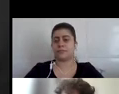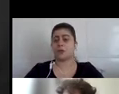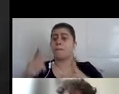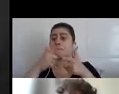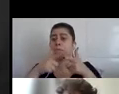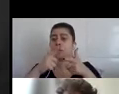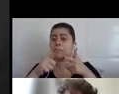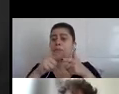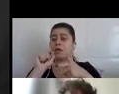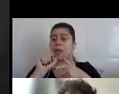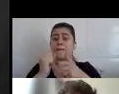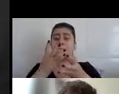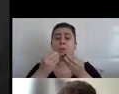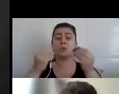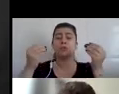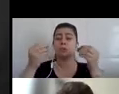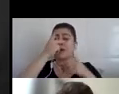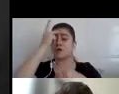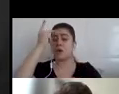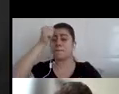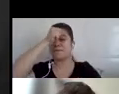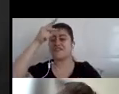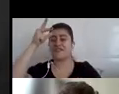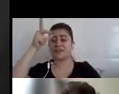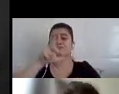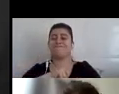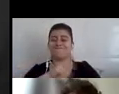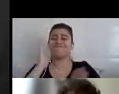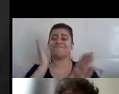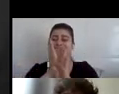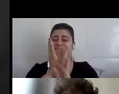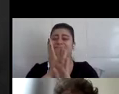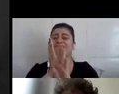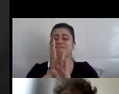and economic equity, so all aspects connected to food aid, or